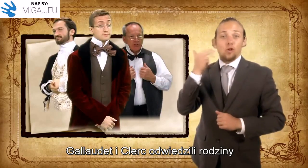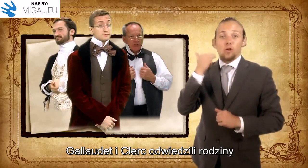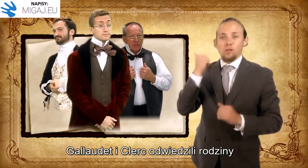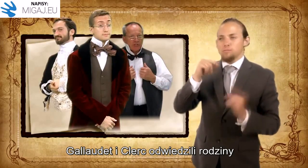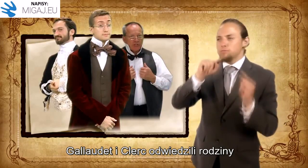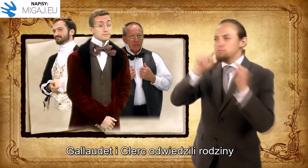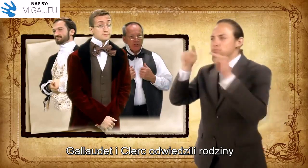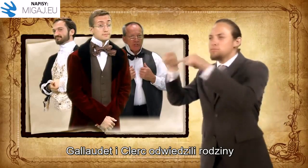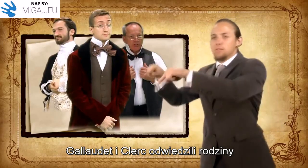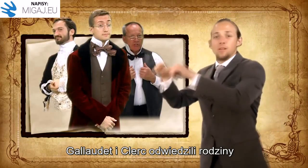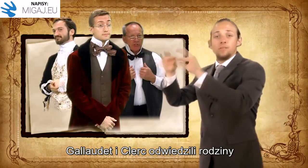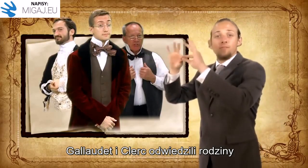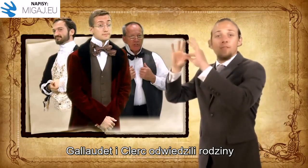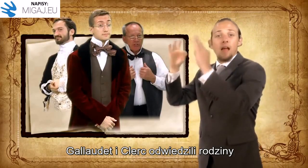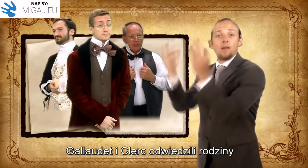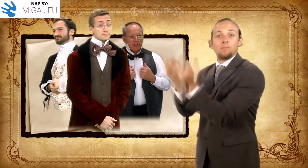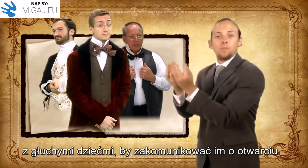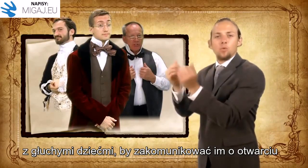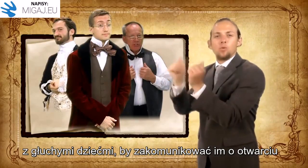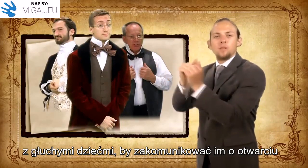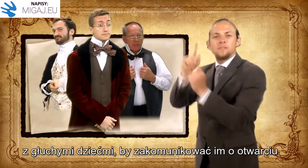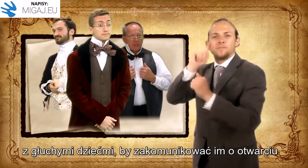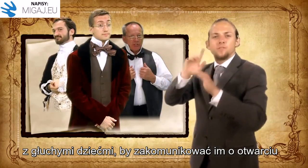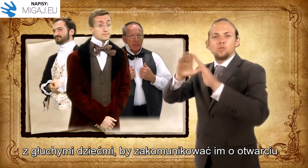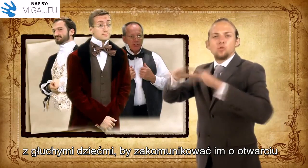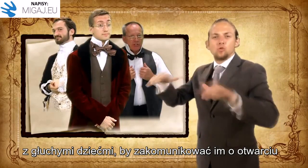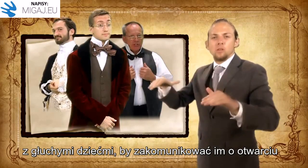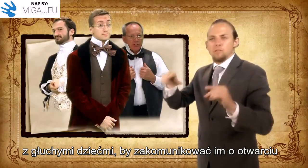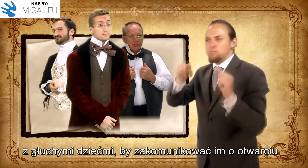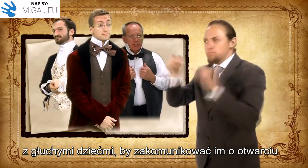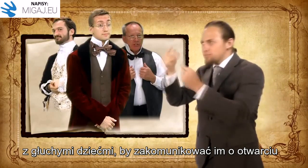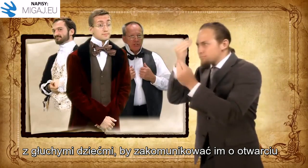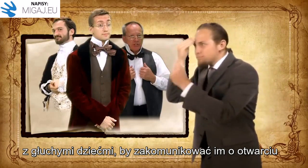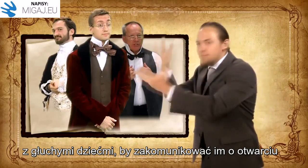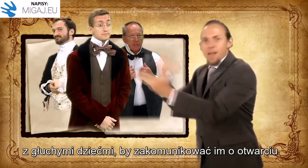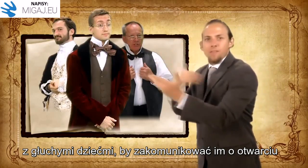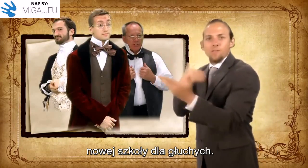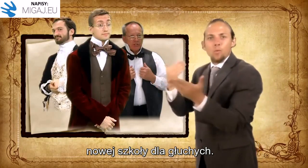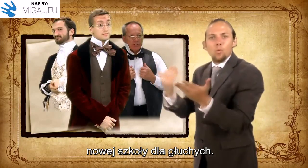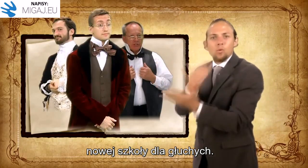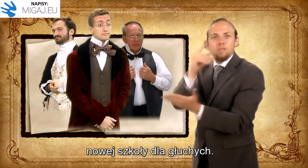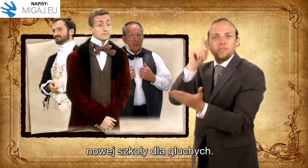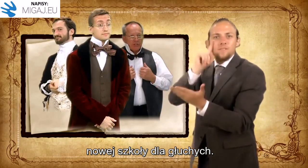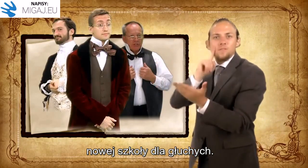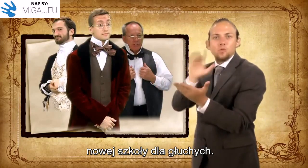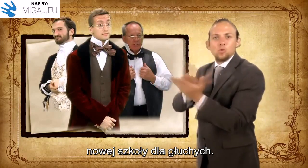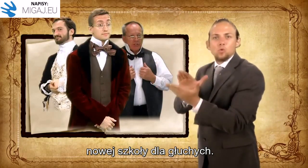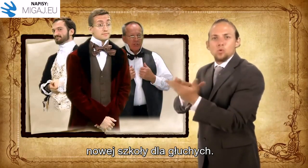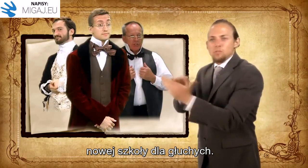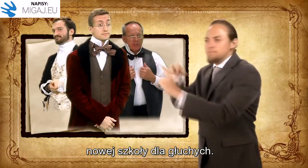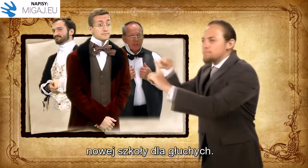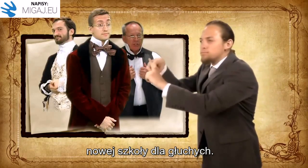Gallaudet and Clerc'a visited families with deaf children to tell them a new school for deaf children was opening soon.